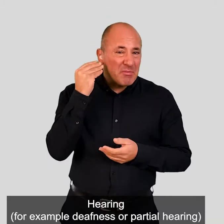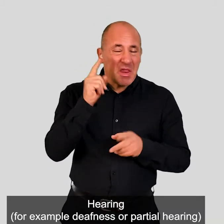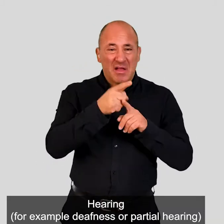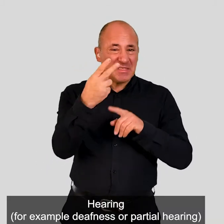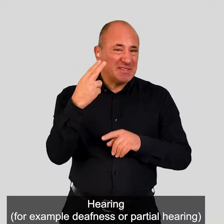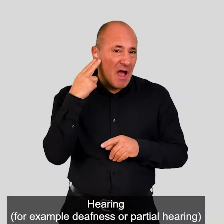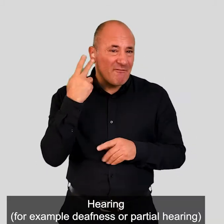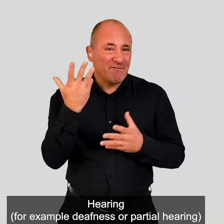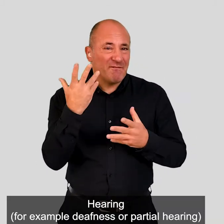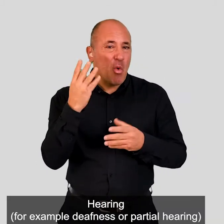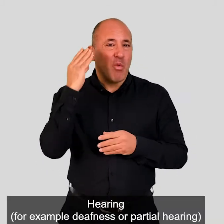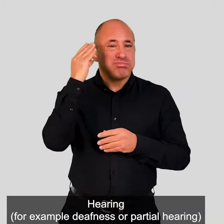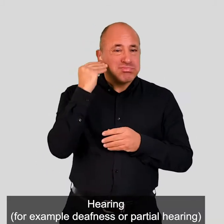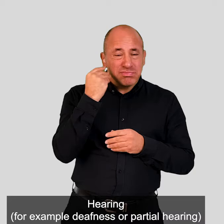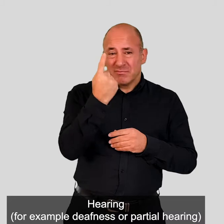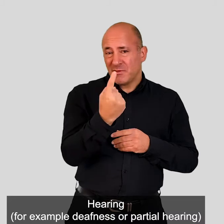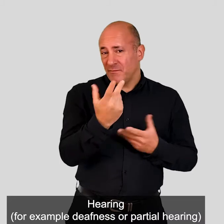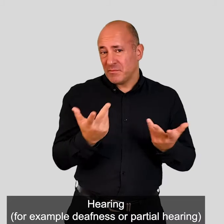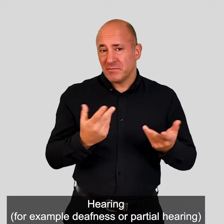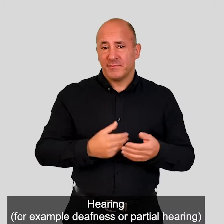for example, deafness or partial hearing.